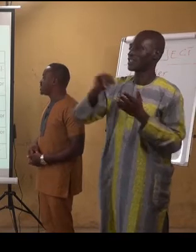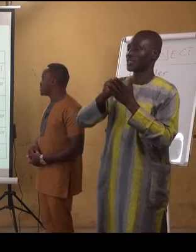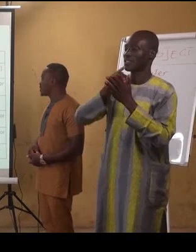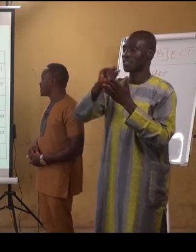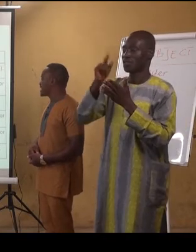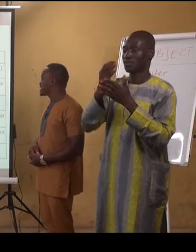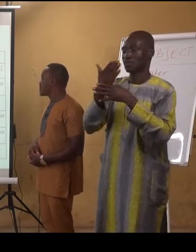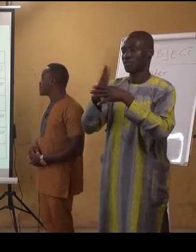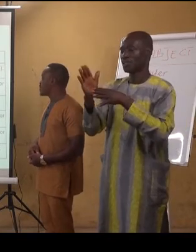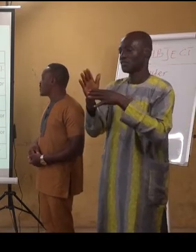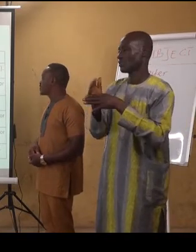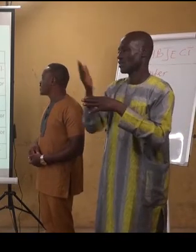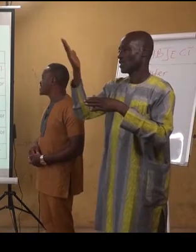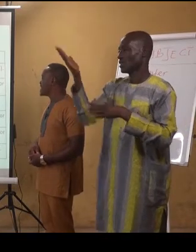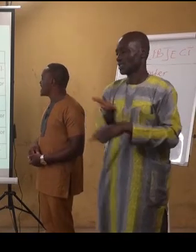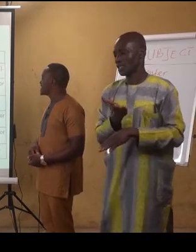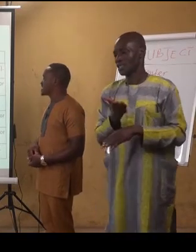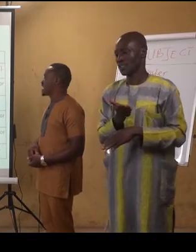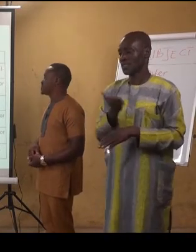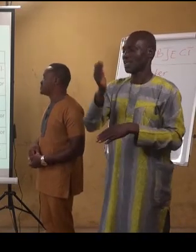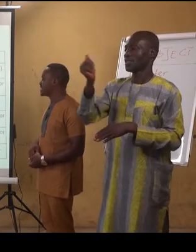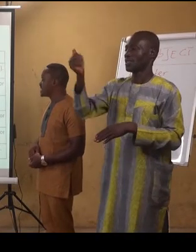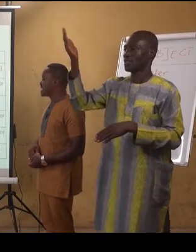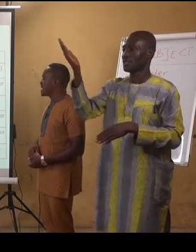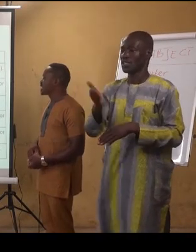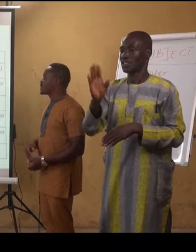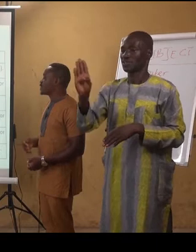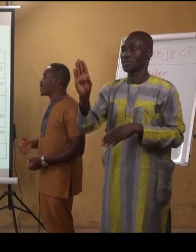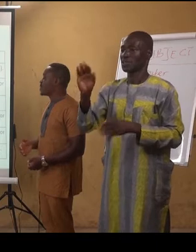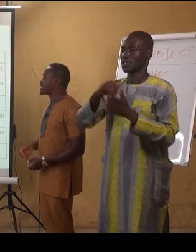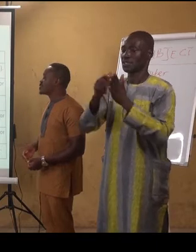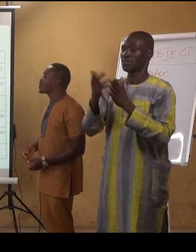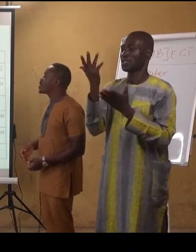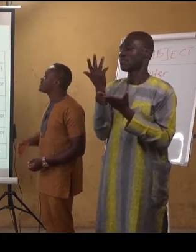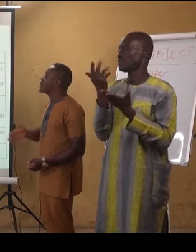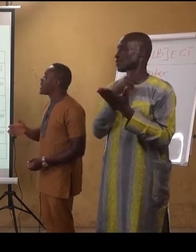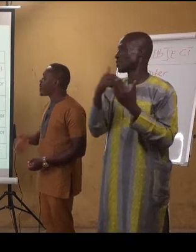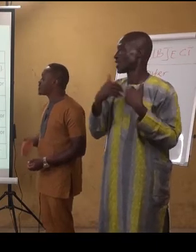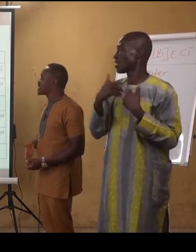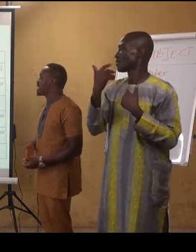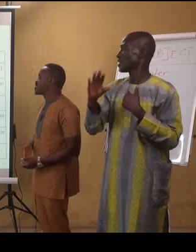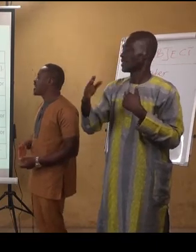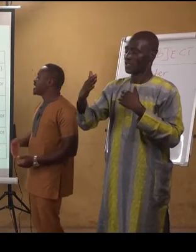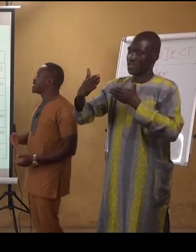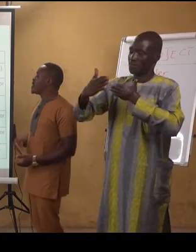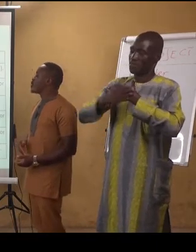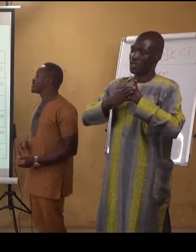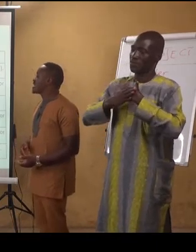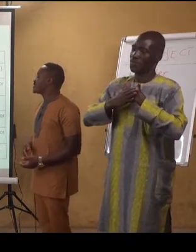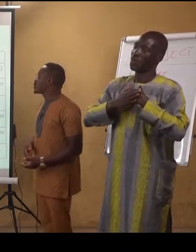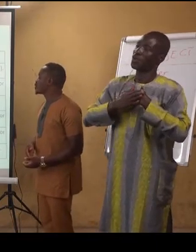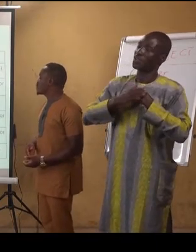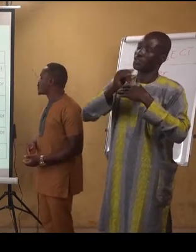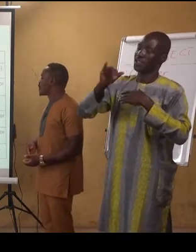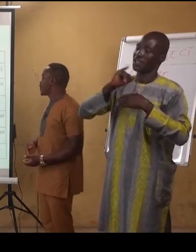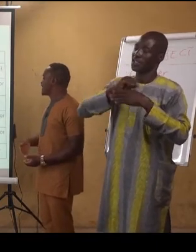for division. Example of A slash B, that's for numbers. And we also have the backward slash. The backward slash